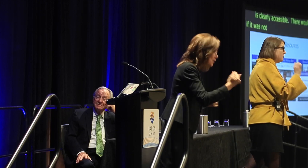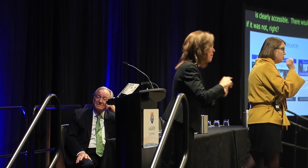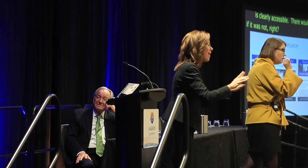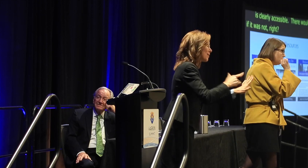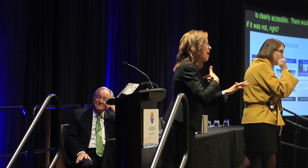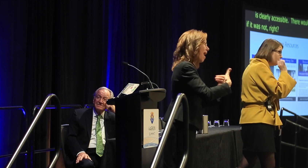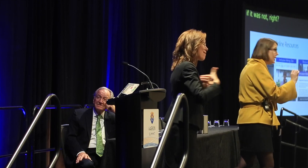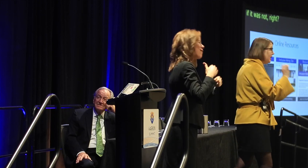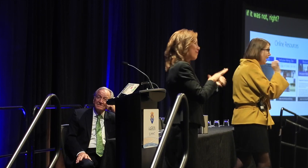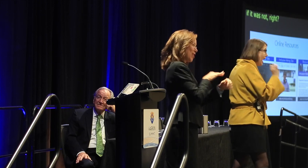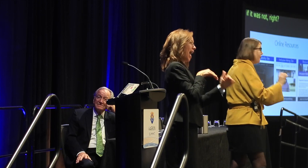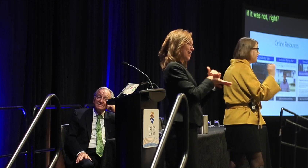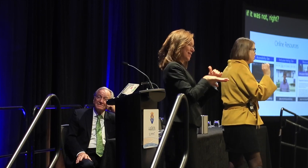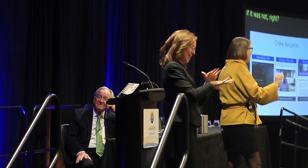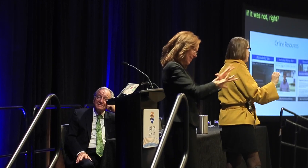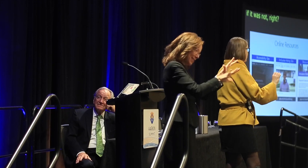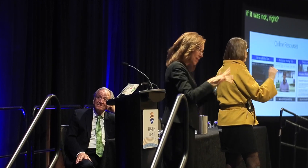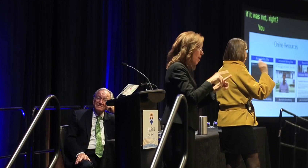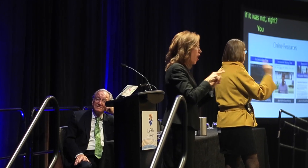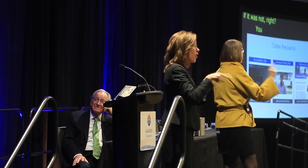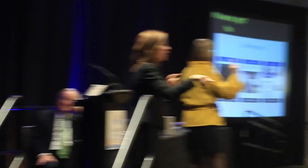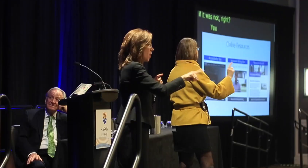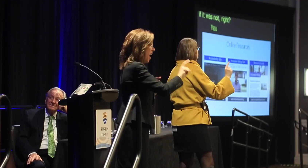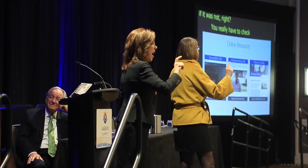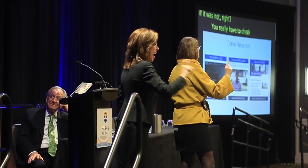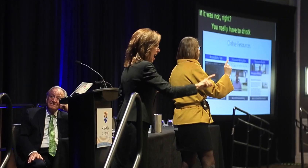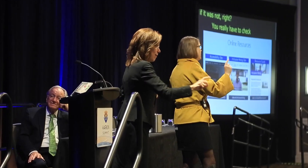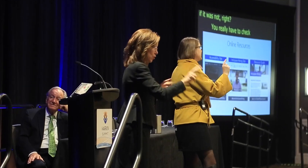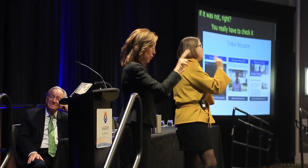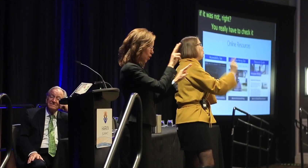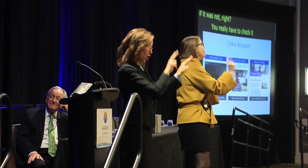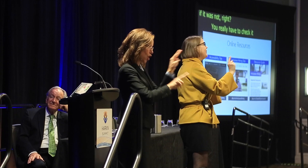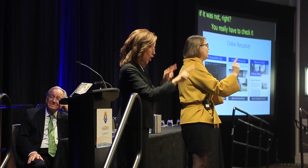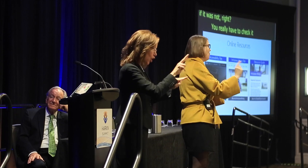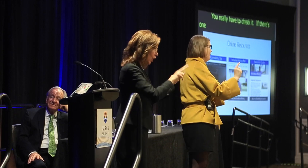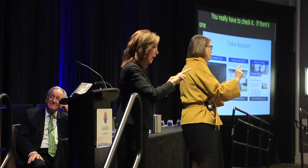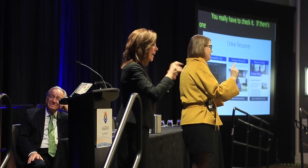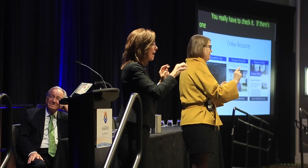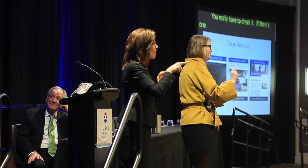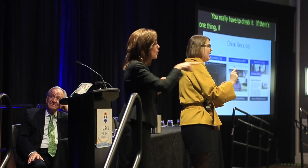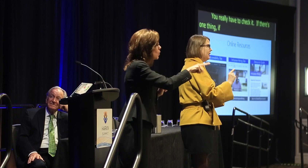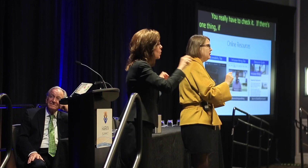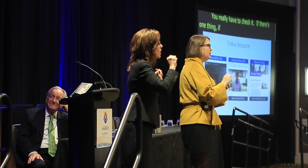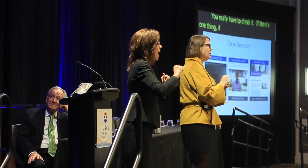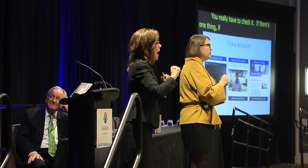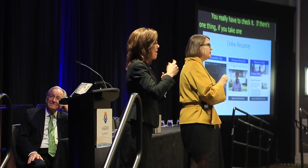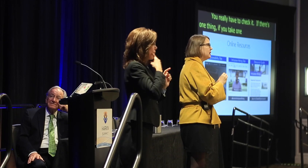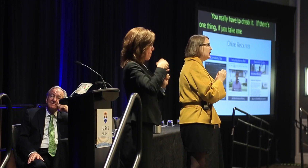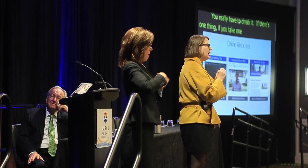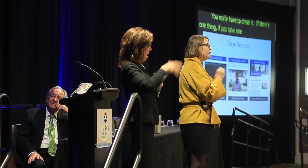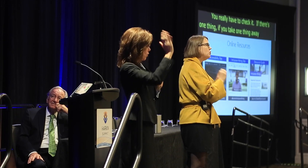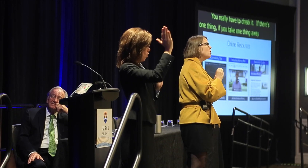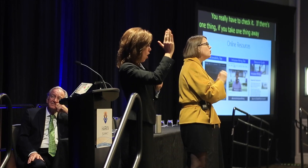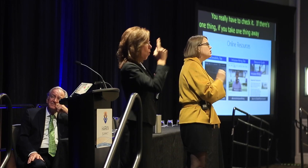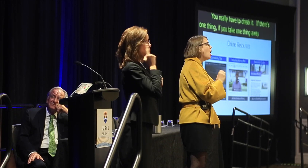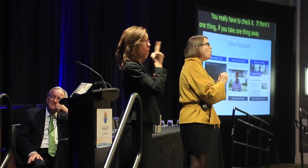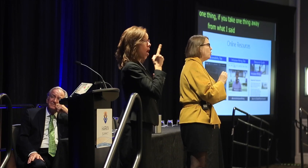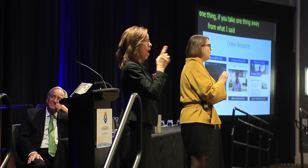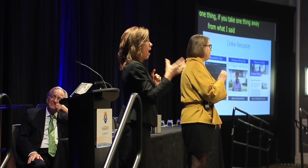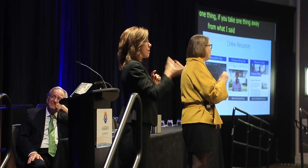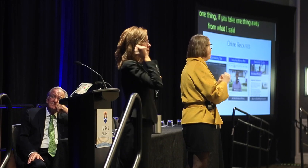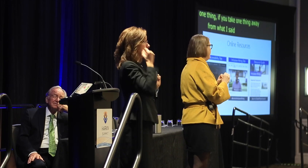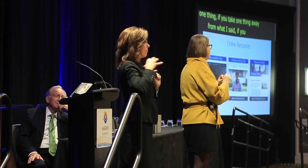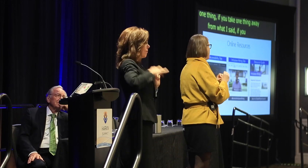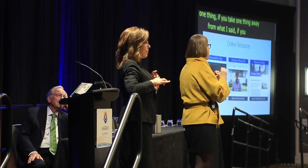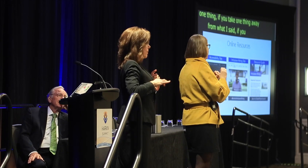But you really have to check it. If there's one thing, and you take one thing away from what I've said, if you don't